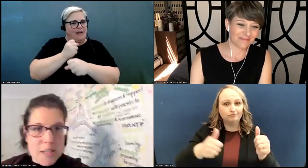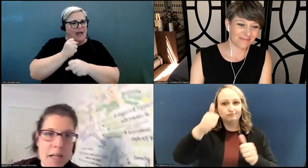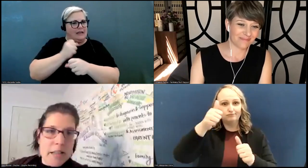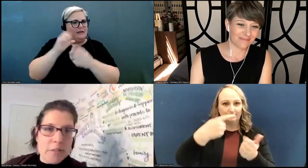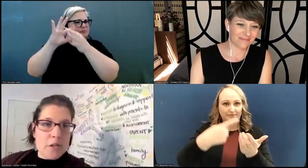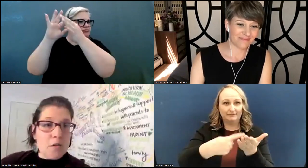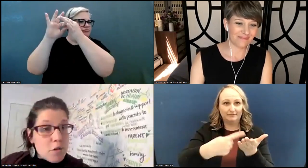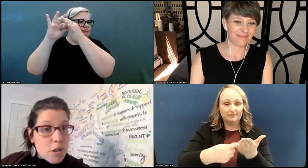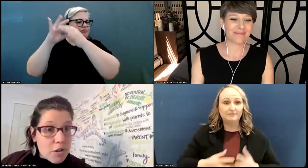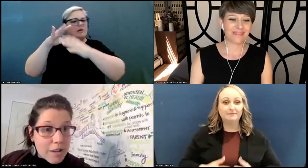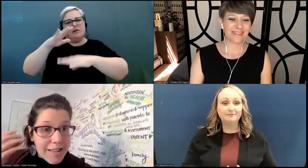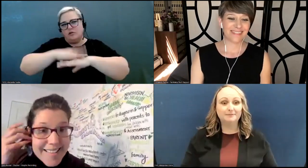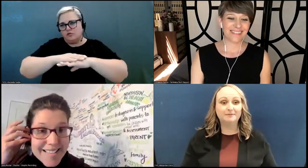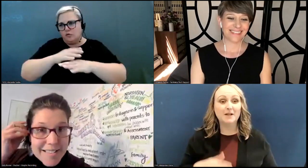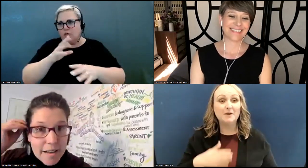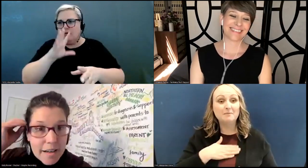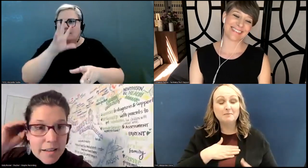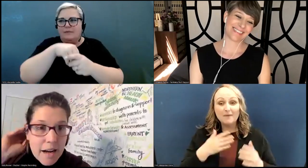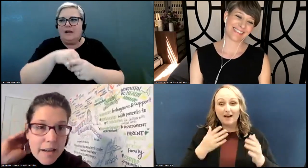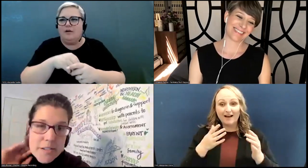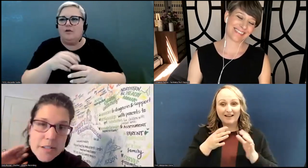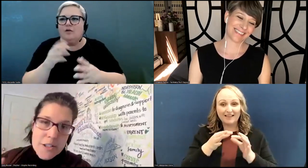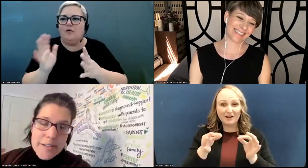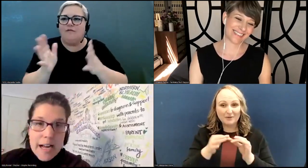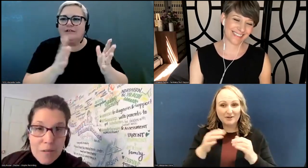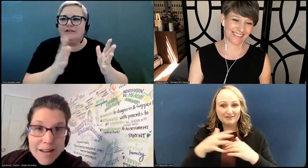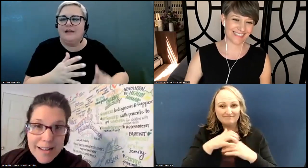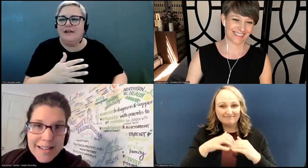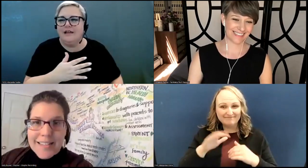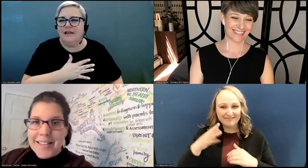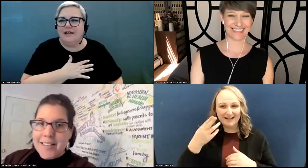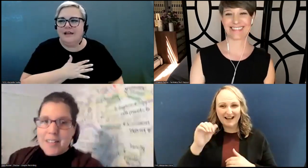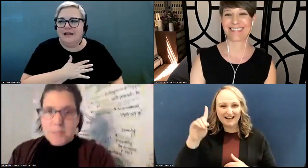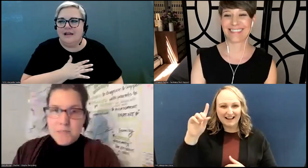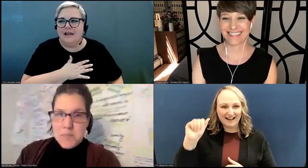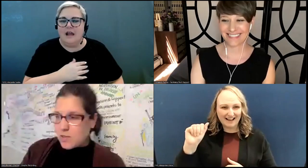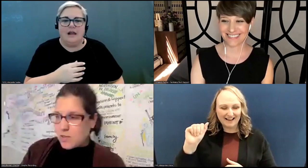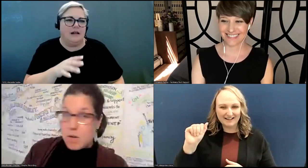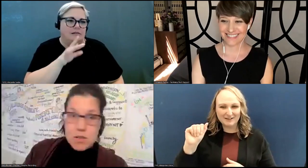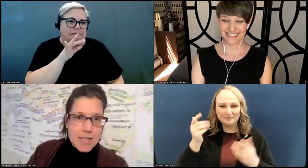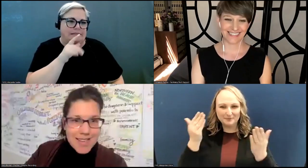As we say in my language, in Haida territory, Hawa,